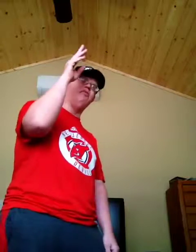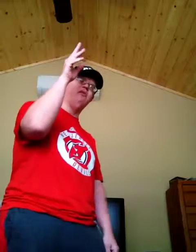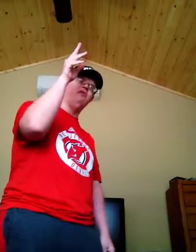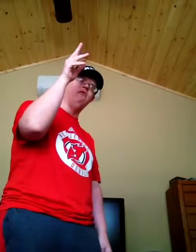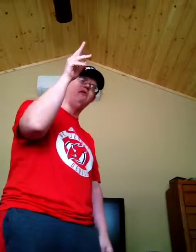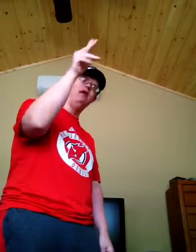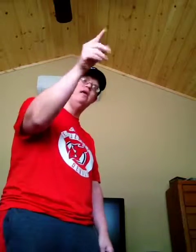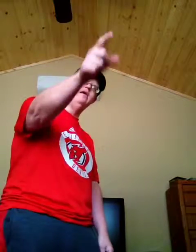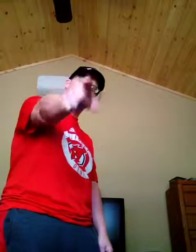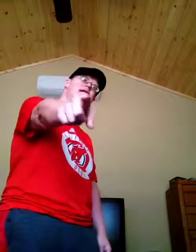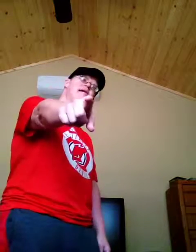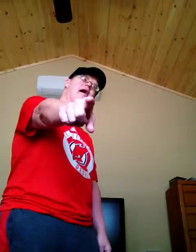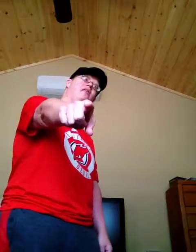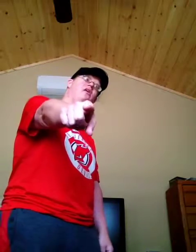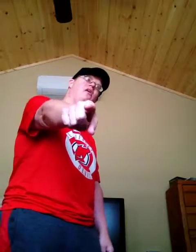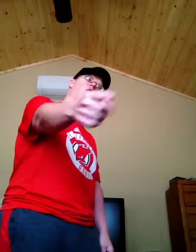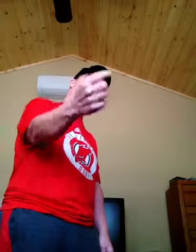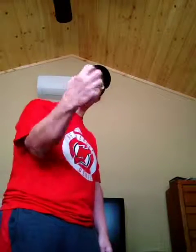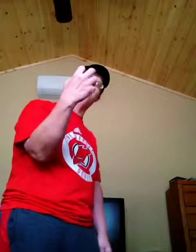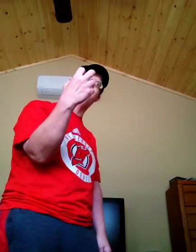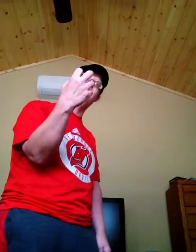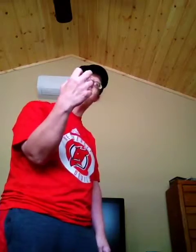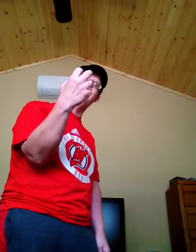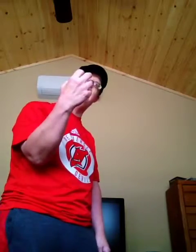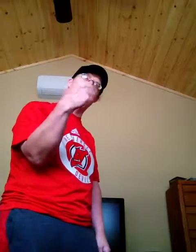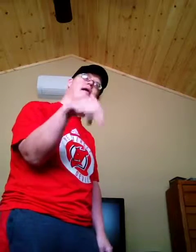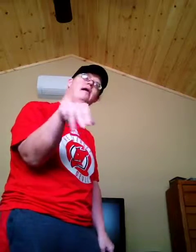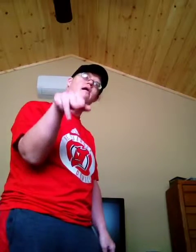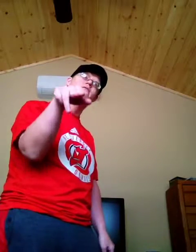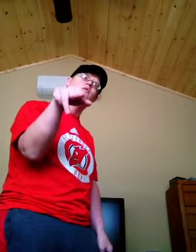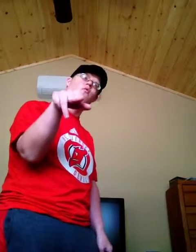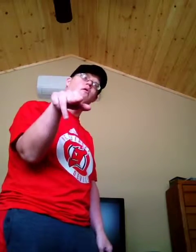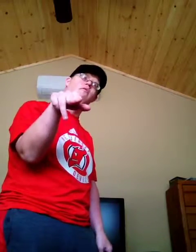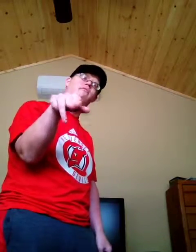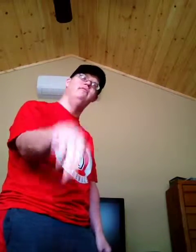take everything seriously. I see you on the flip side of the wolf.